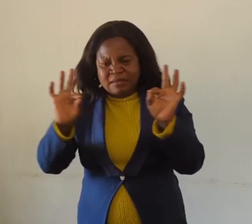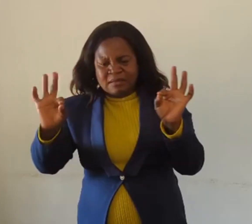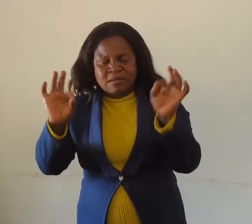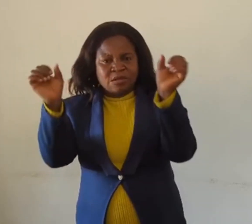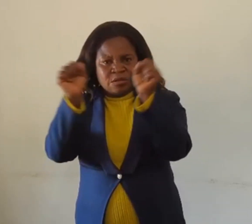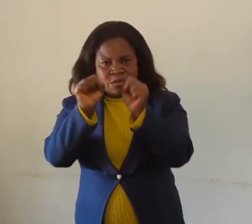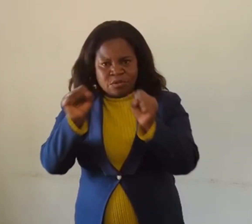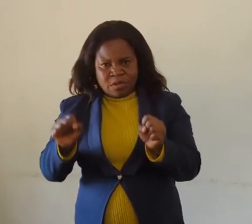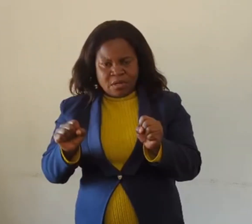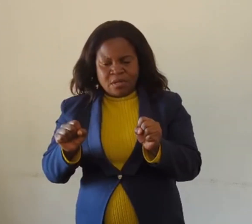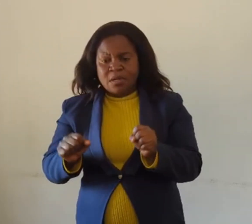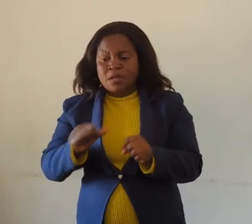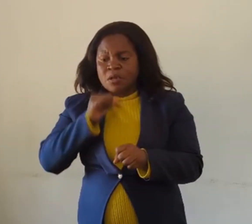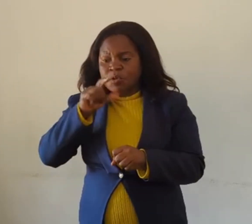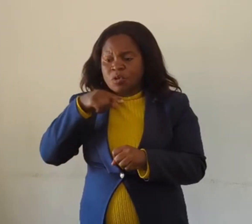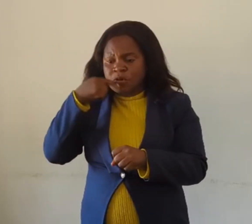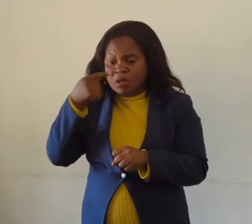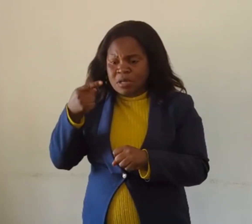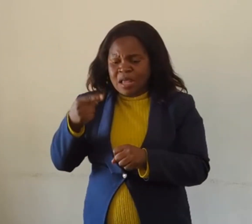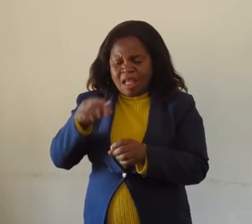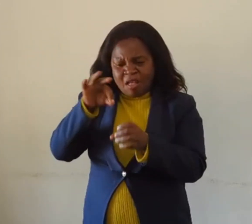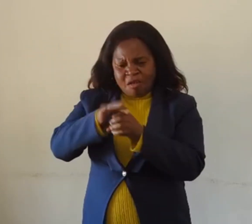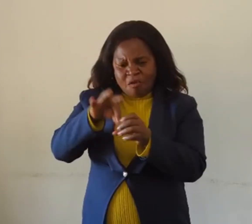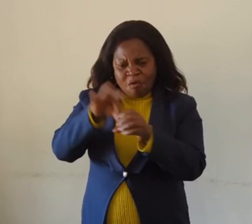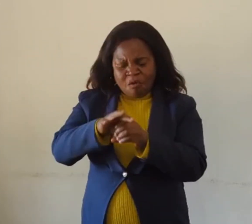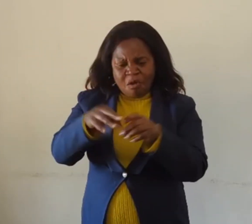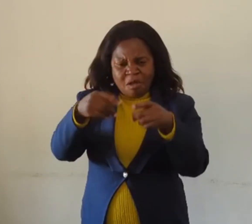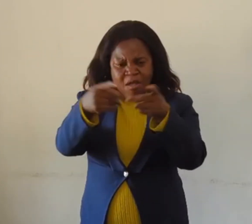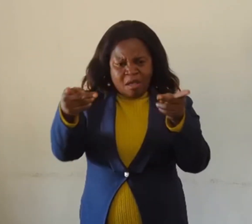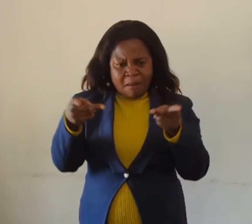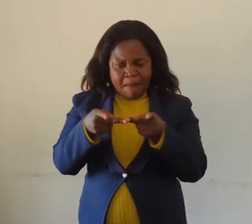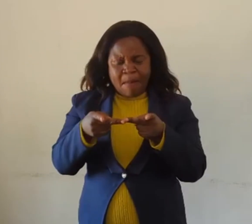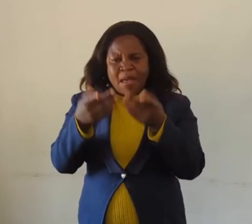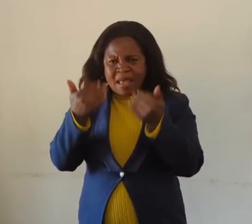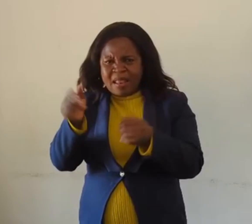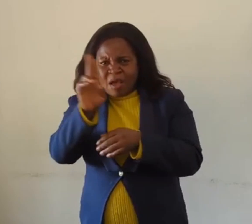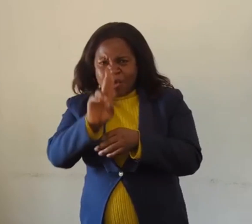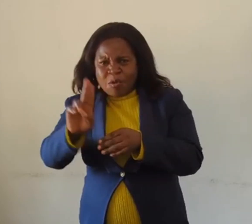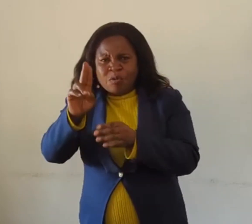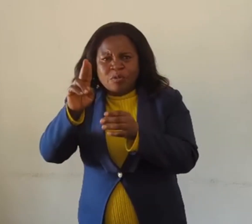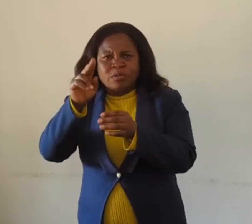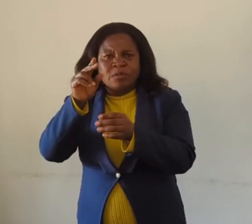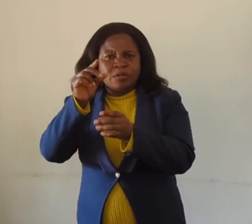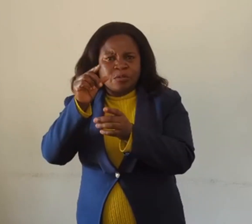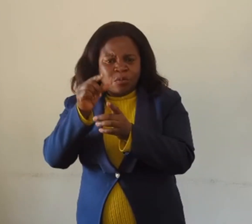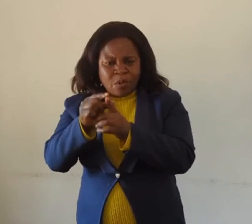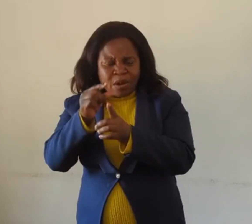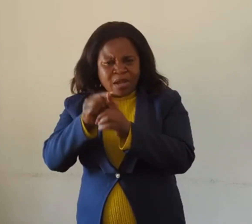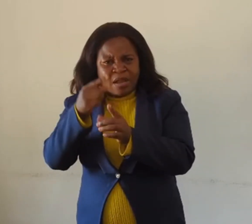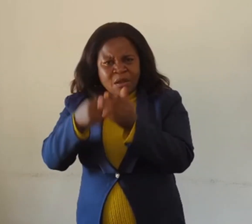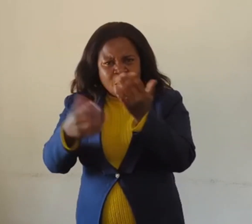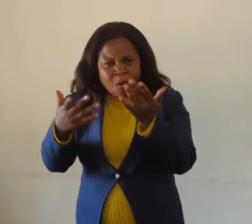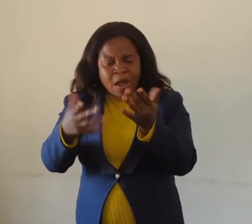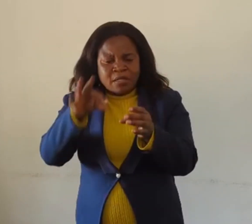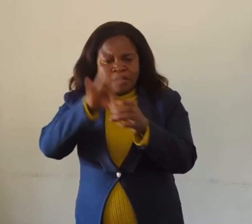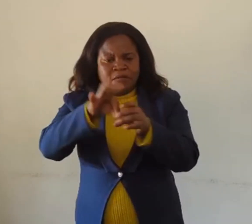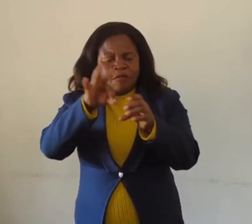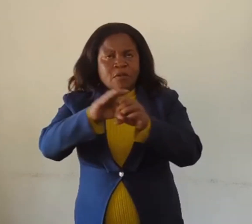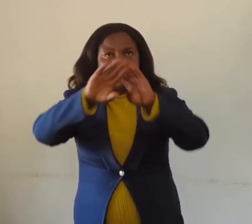saying voting compartment, it now uses the words voting booth. Both terms mean